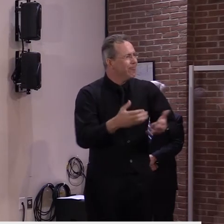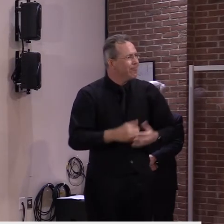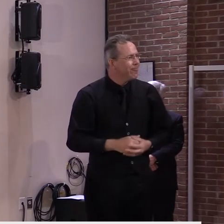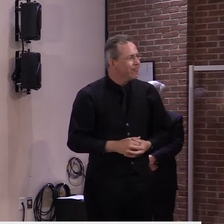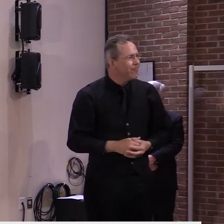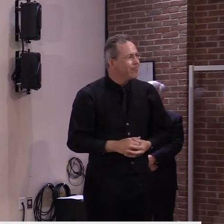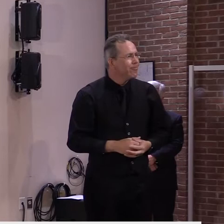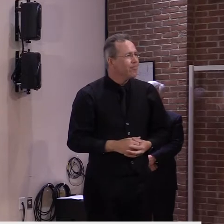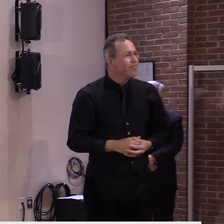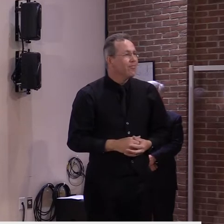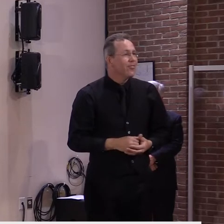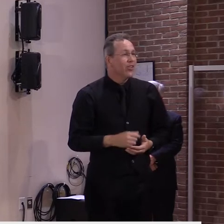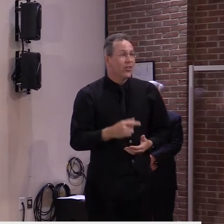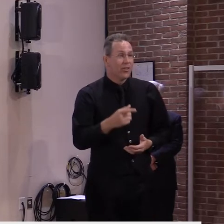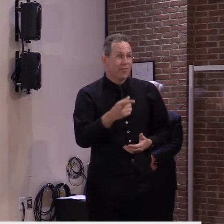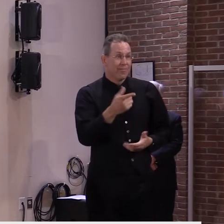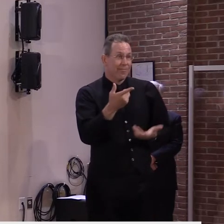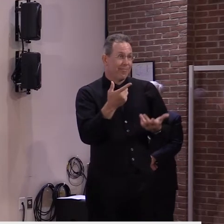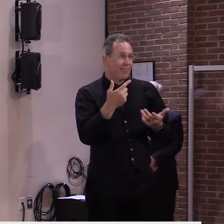going to mandate this. So